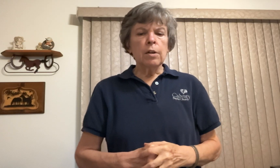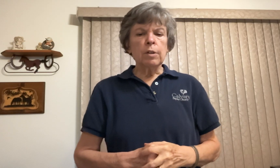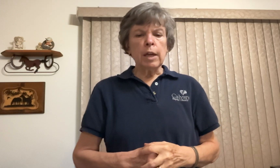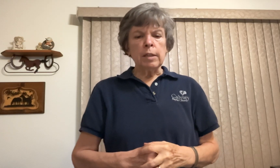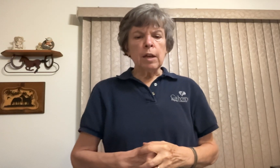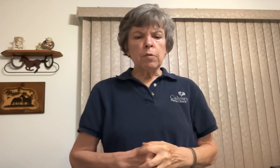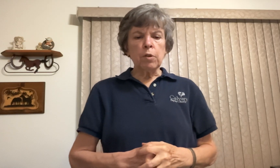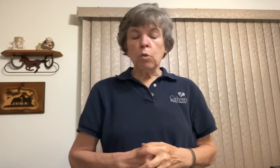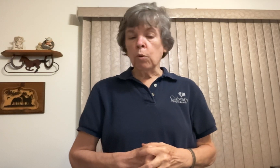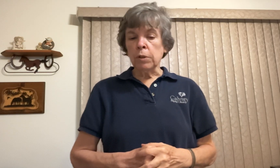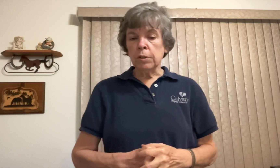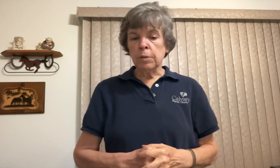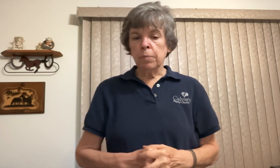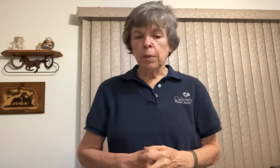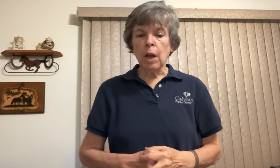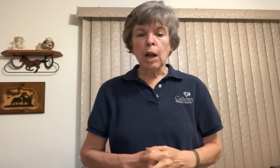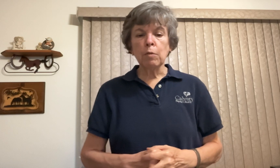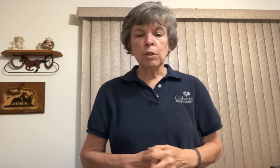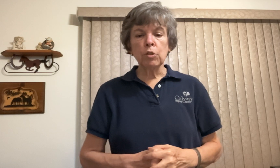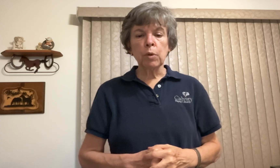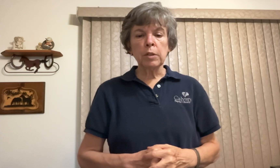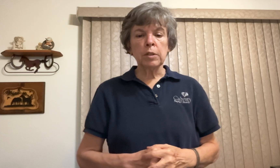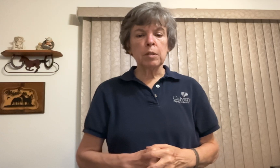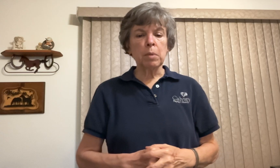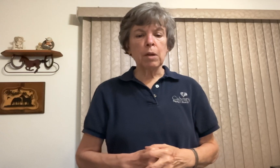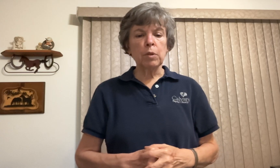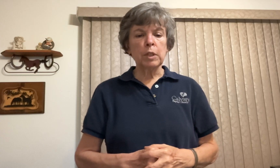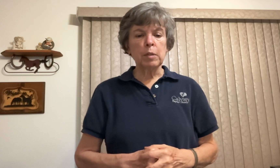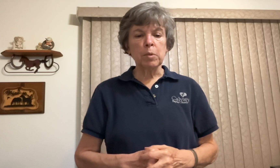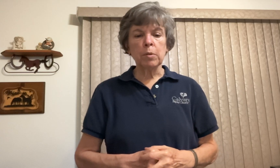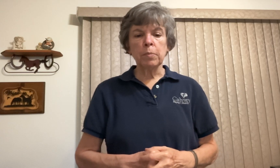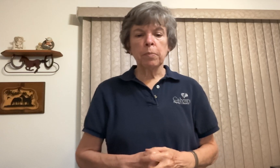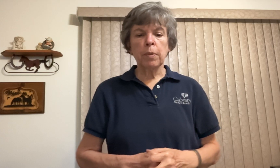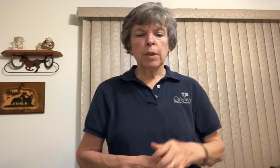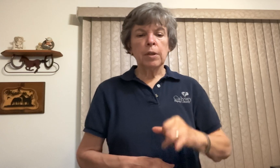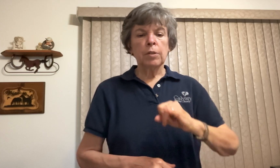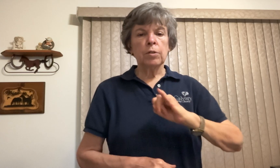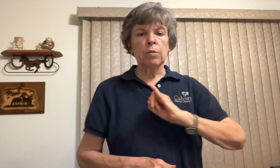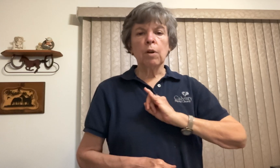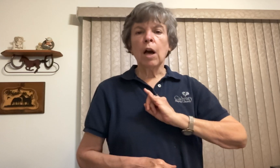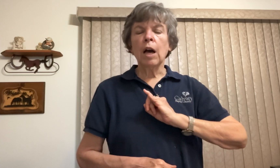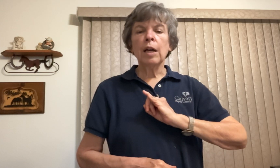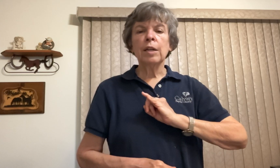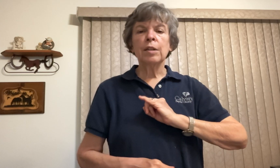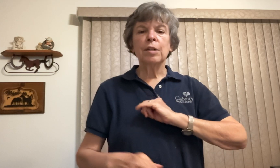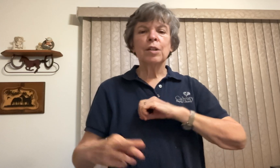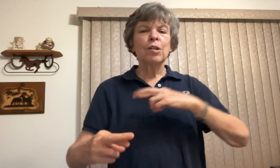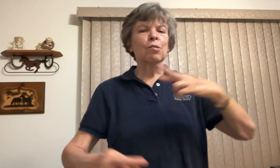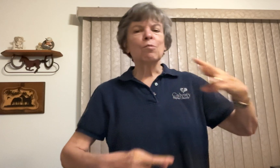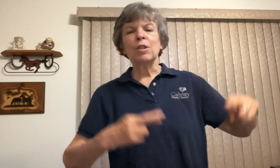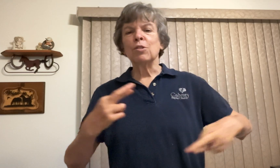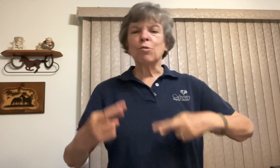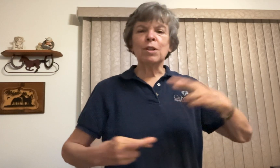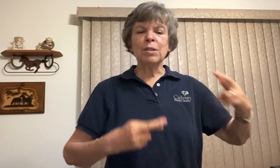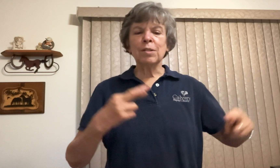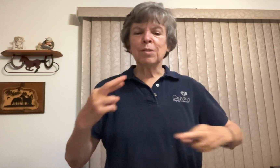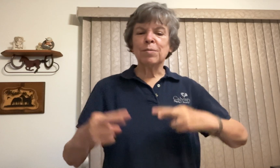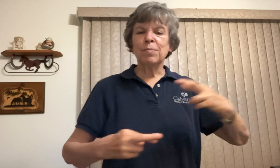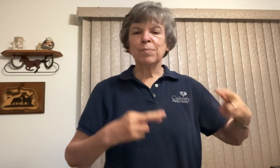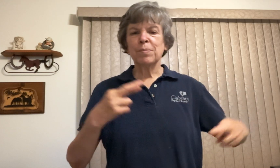Okay, now for the chorus. I rejoice in my Redeemer. So I Rejoice.